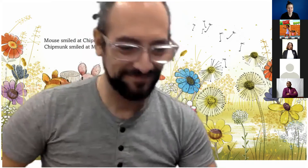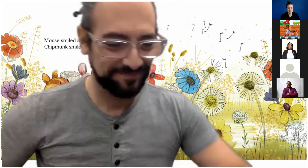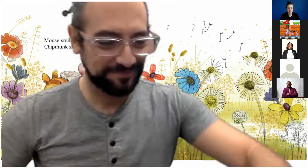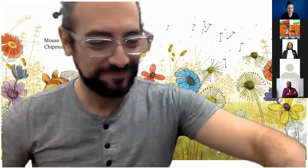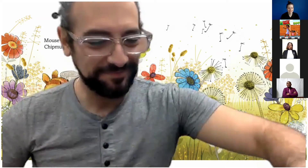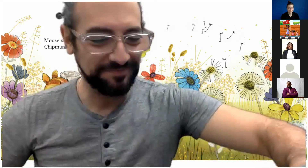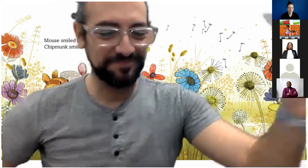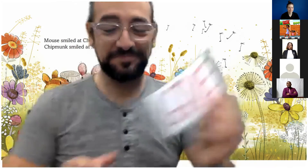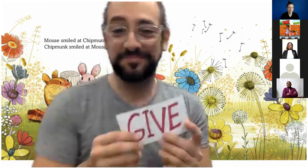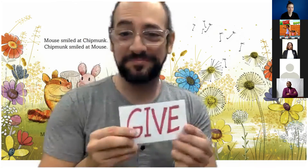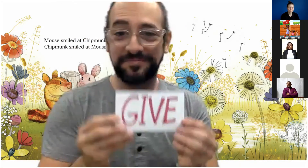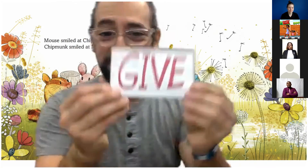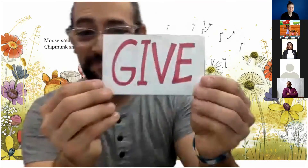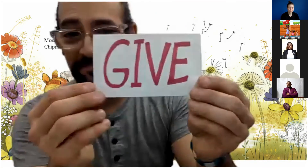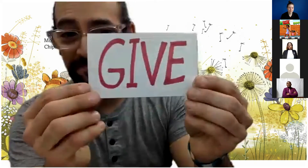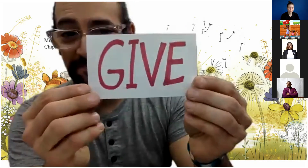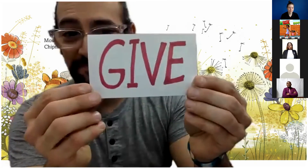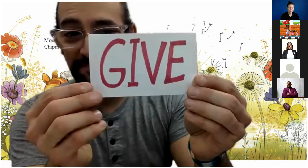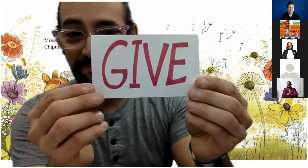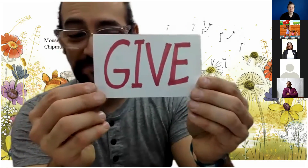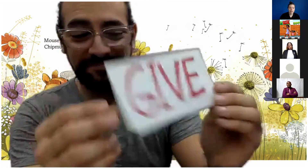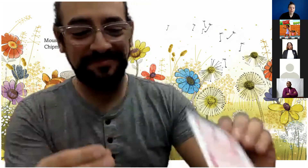That's the sign for nut.